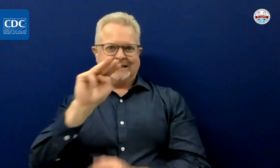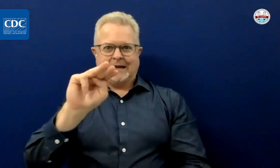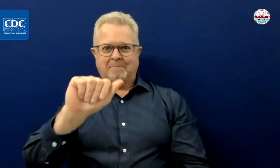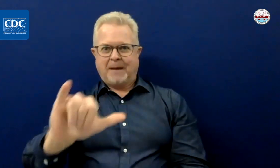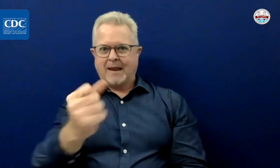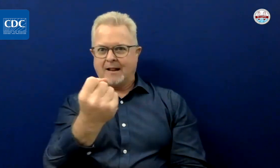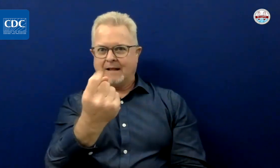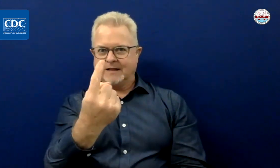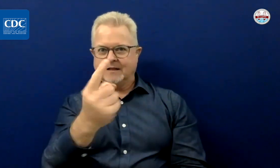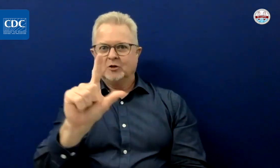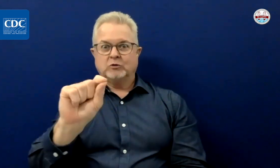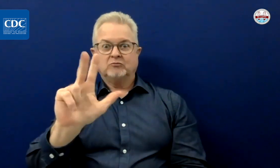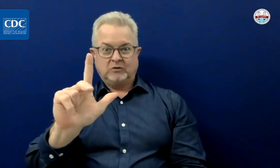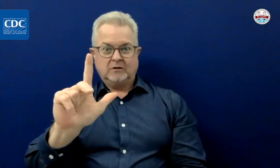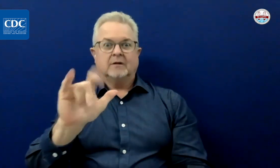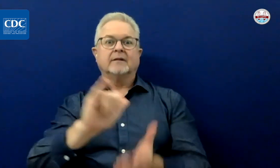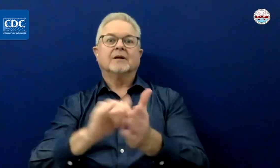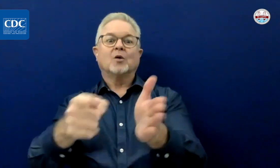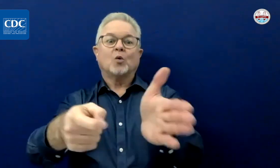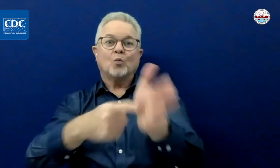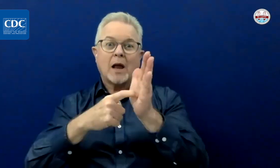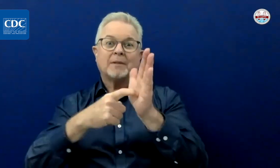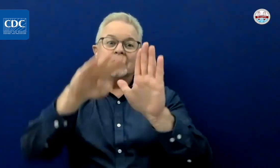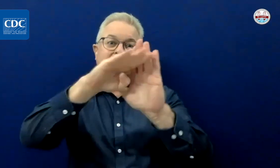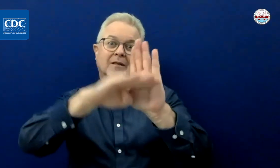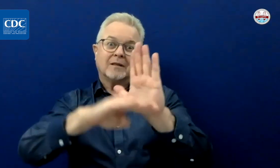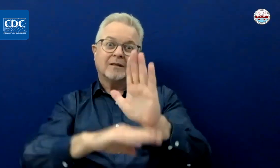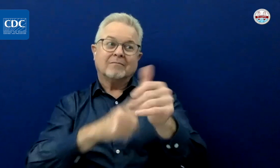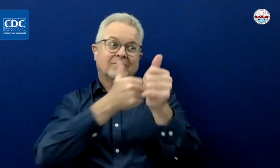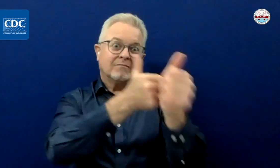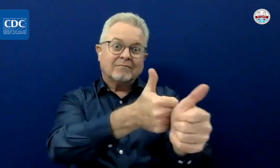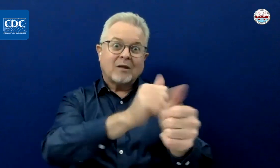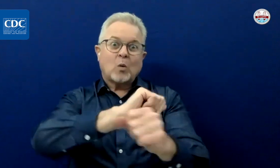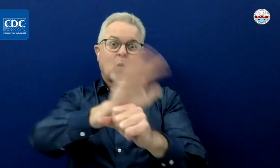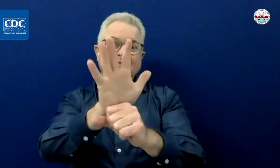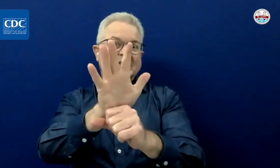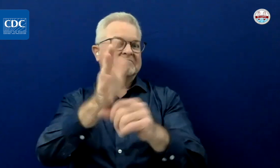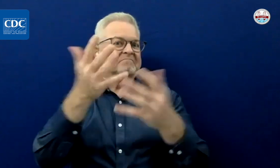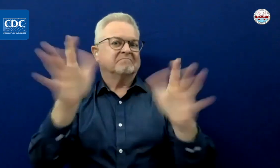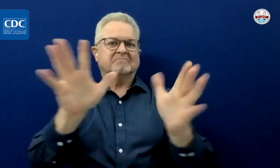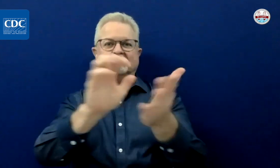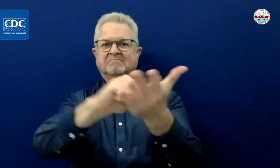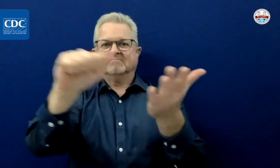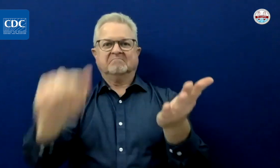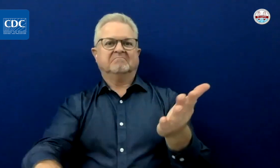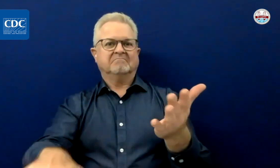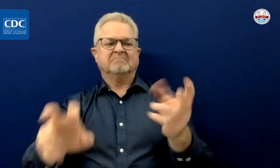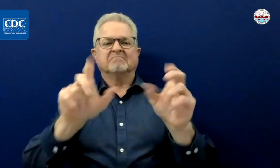CDC, Center of Disease Control, on May 11th of 2023, that this declaration is